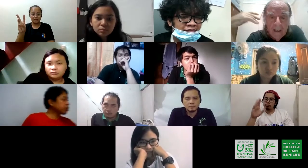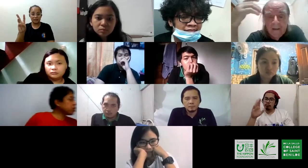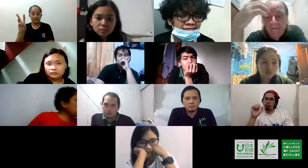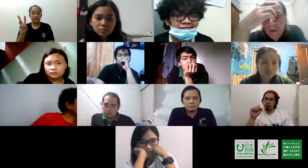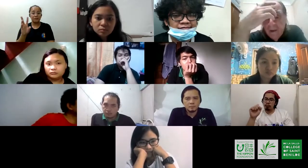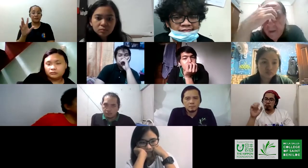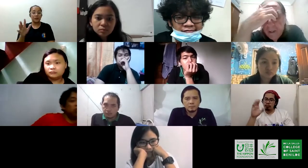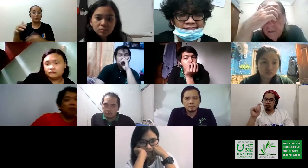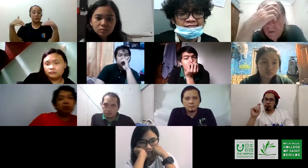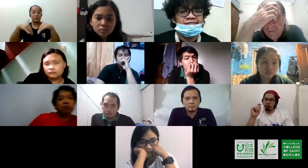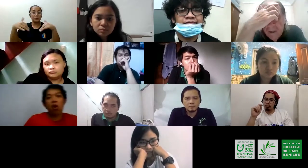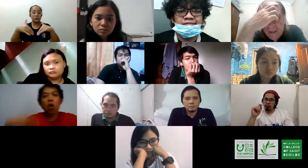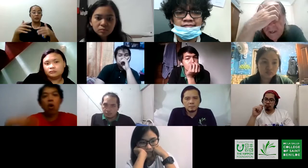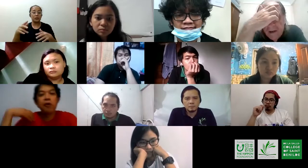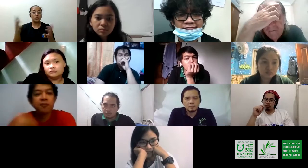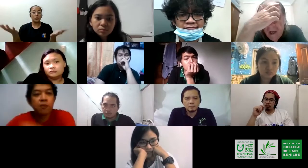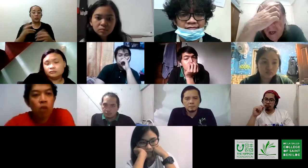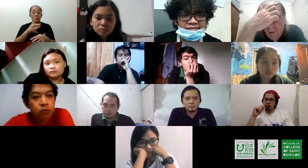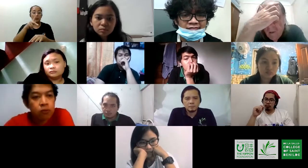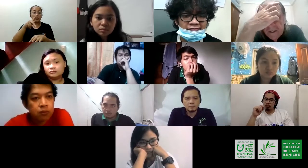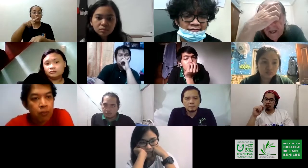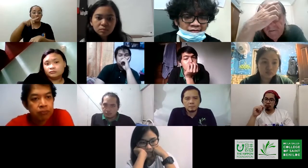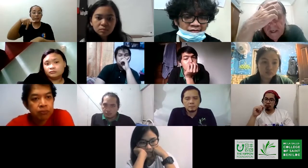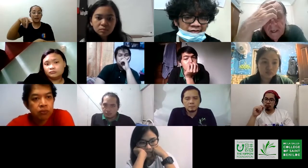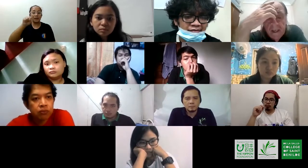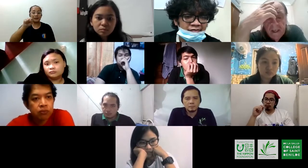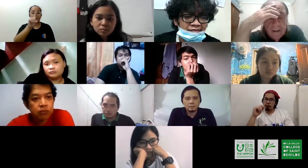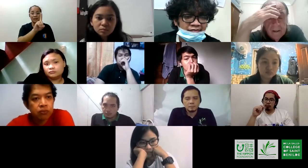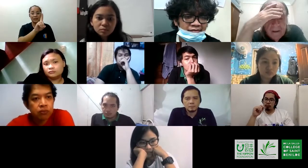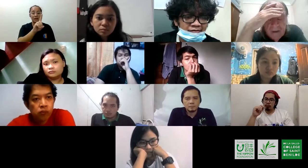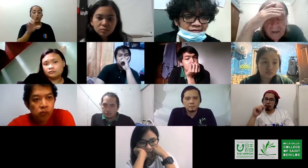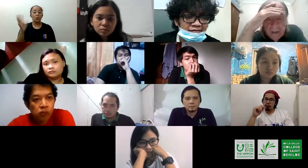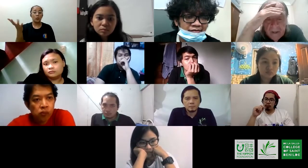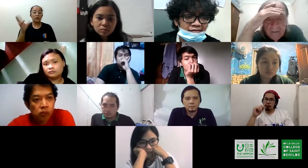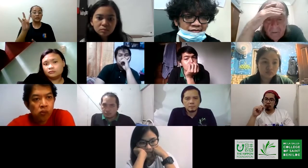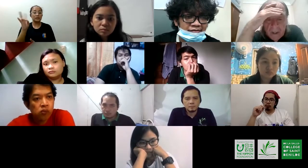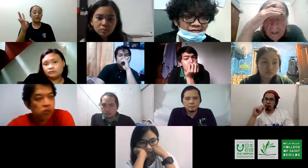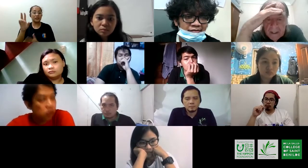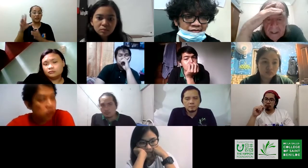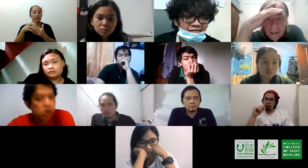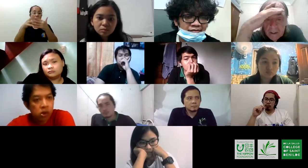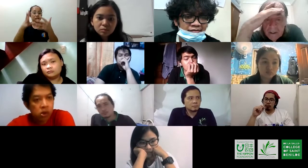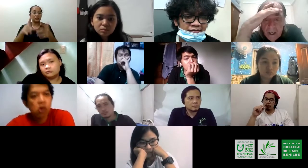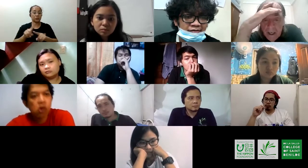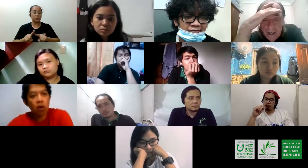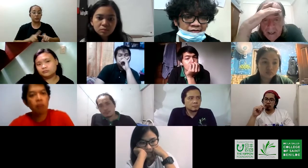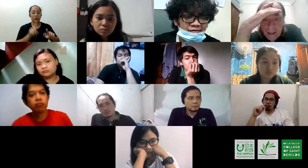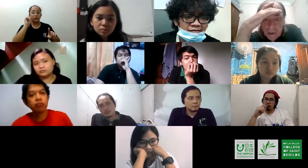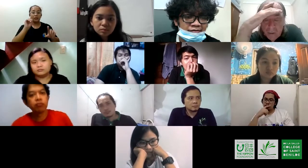okay, October 19th, 1996. The PFD was founded on October 19,